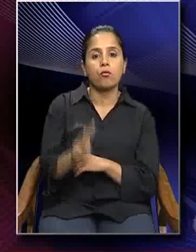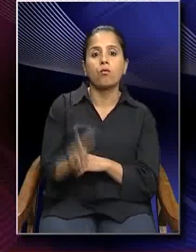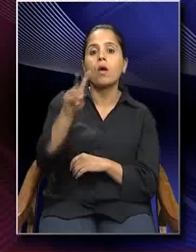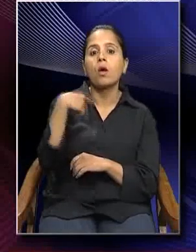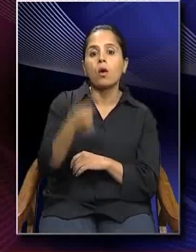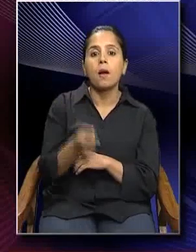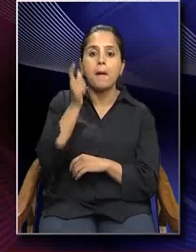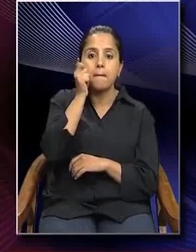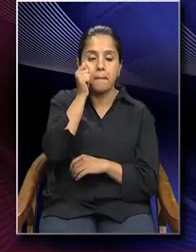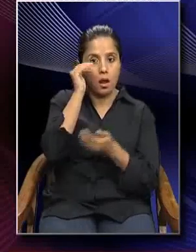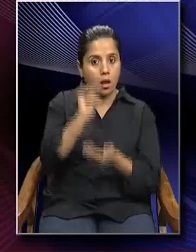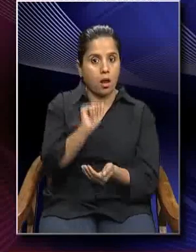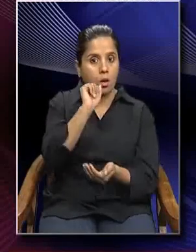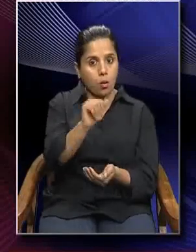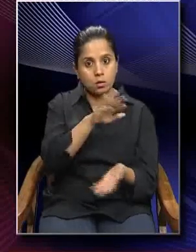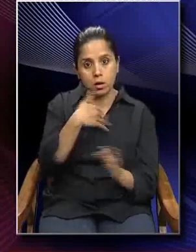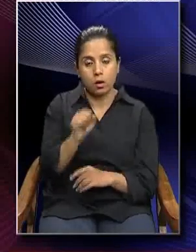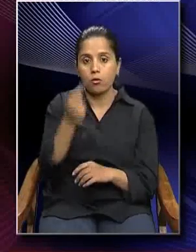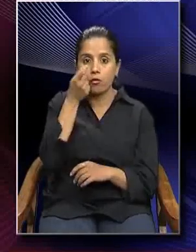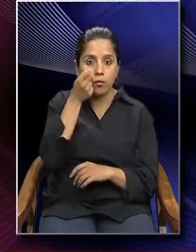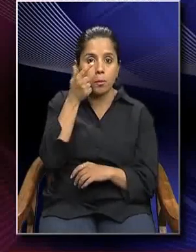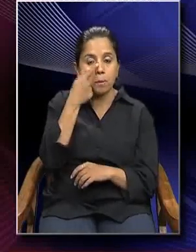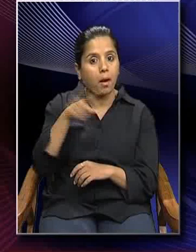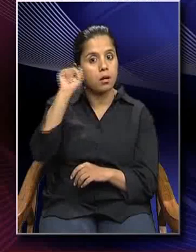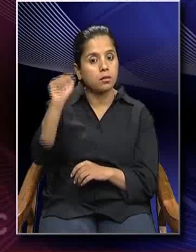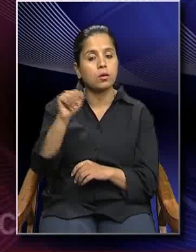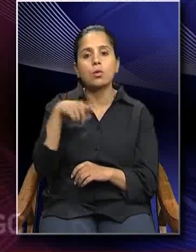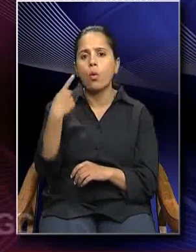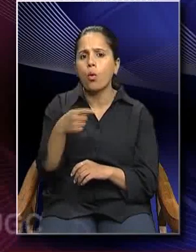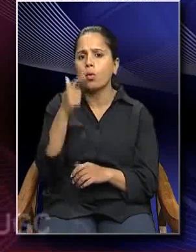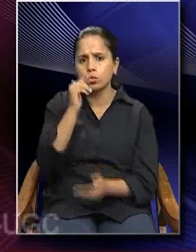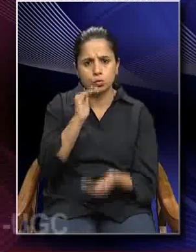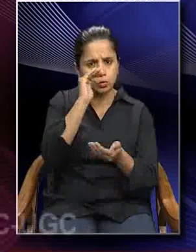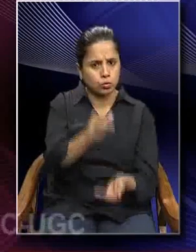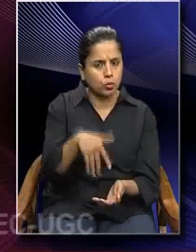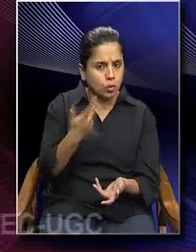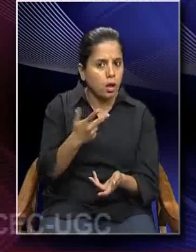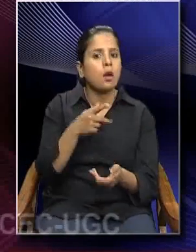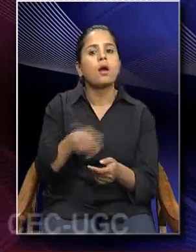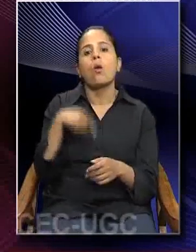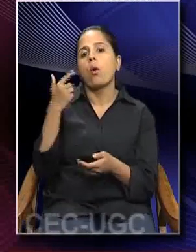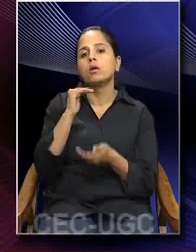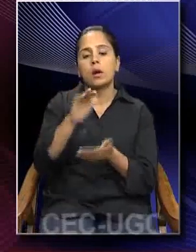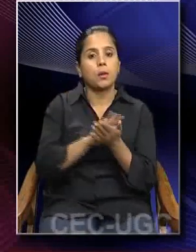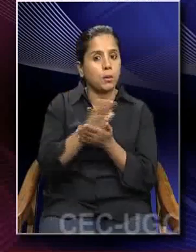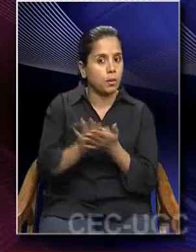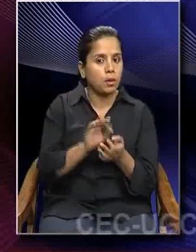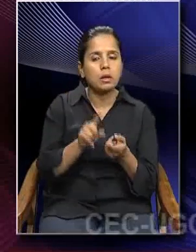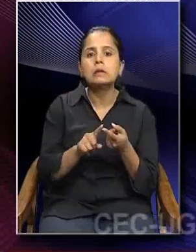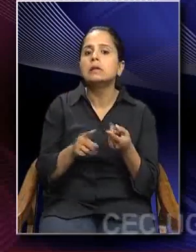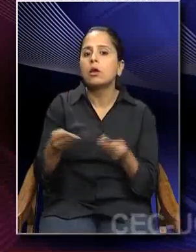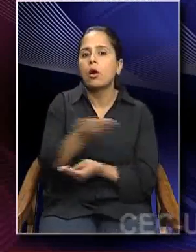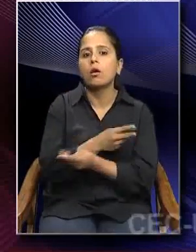male child. Widows with daughters only or childless widows suffered